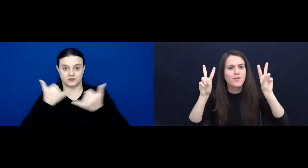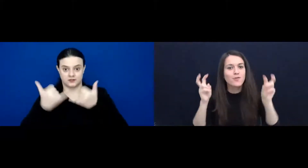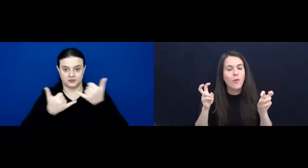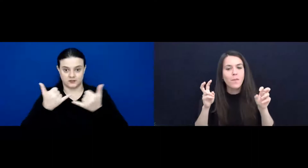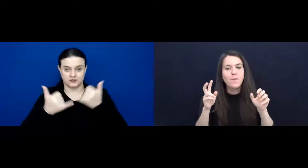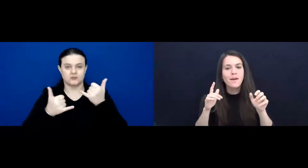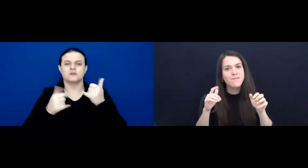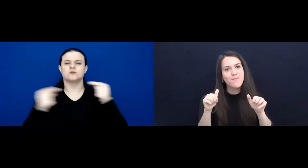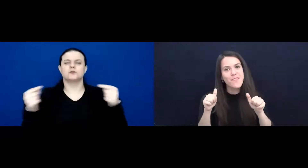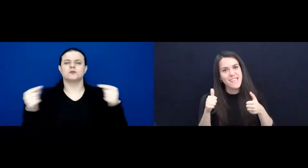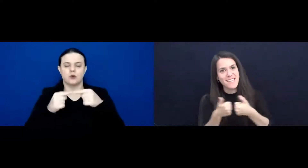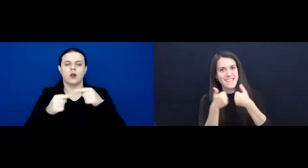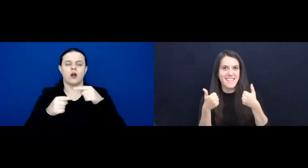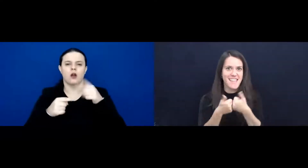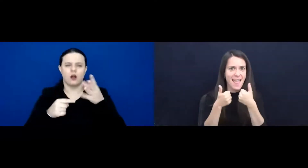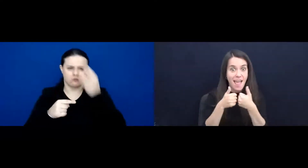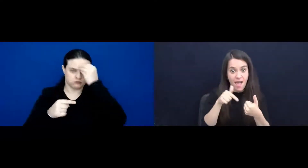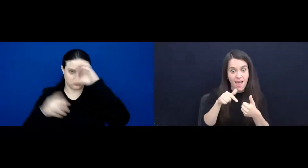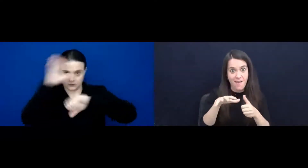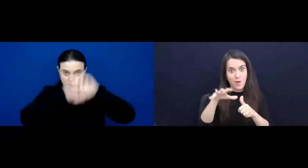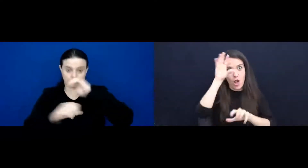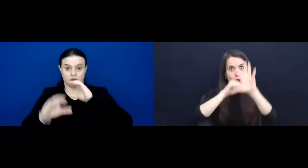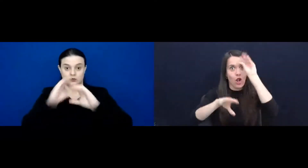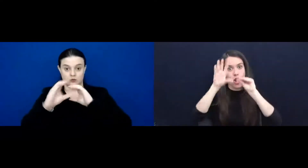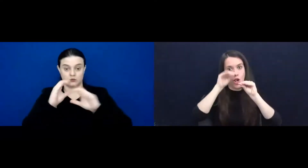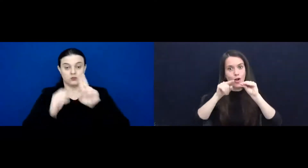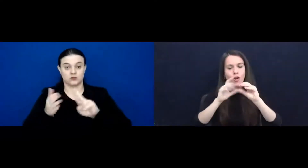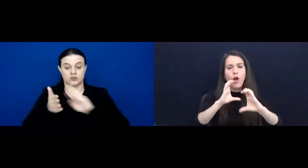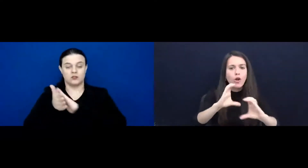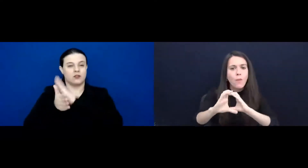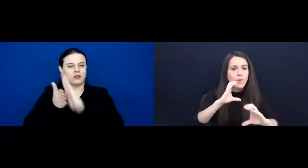game-based learning and communication using the Tactile Board.